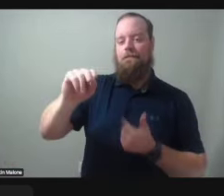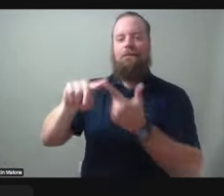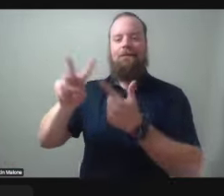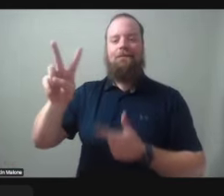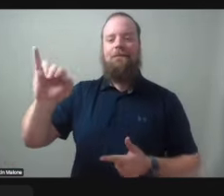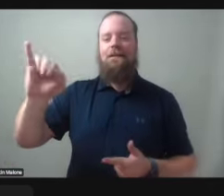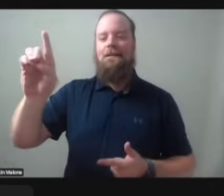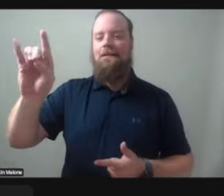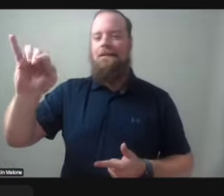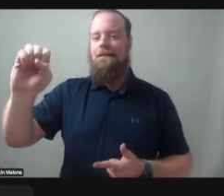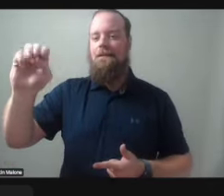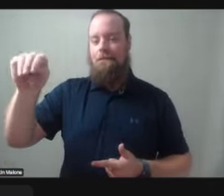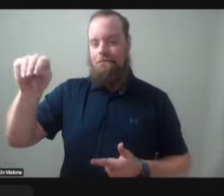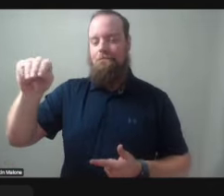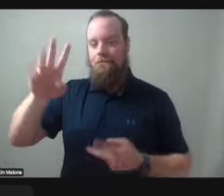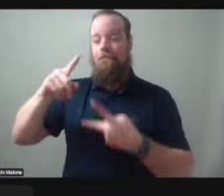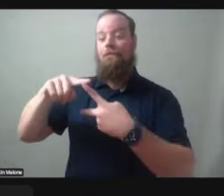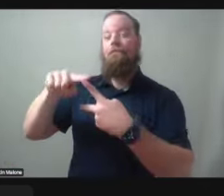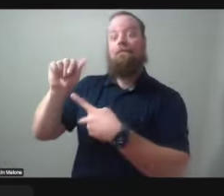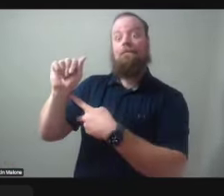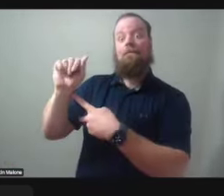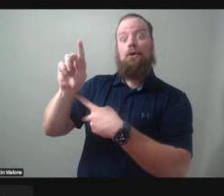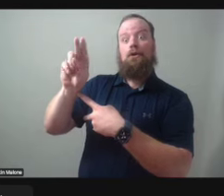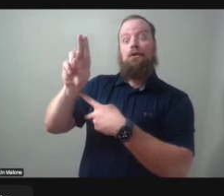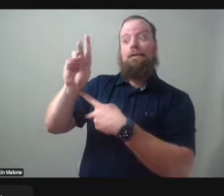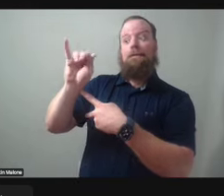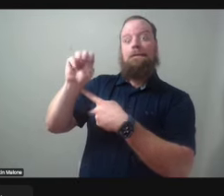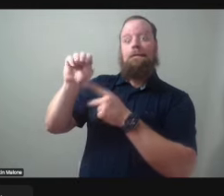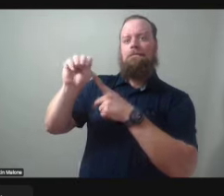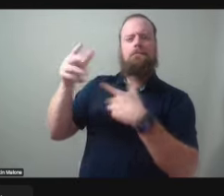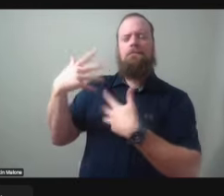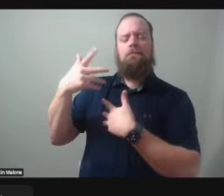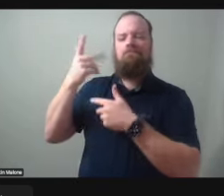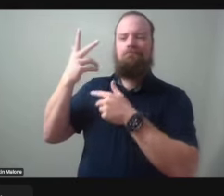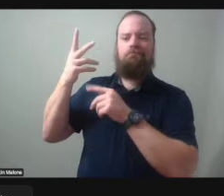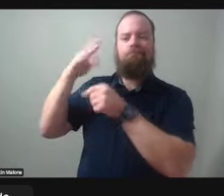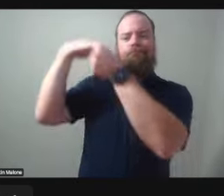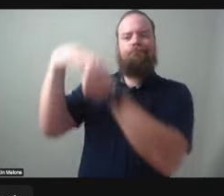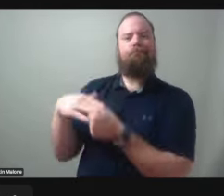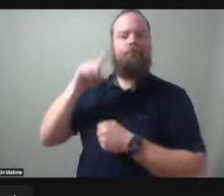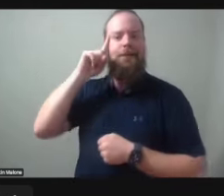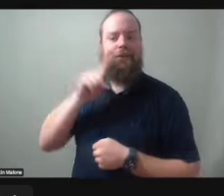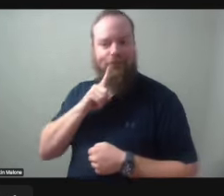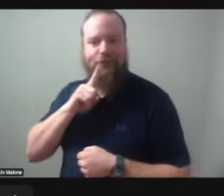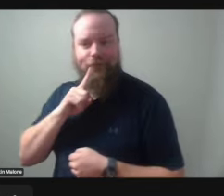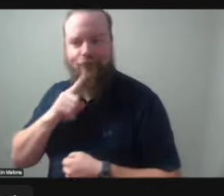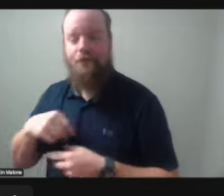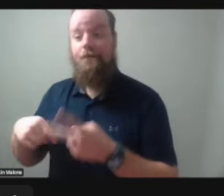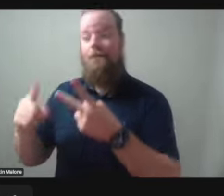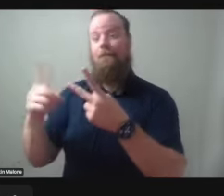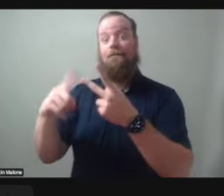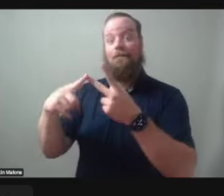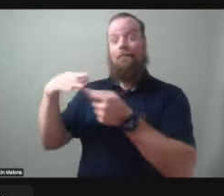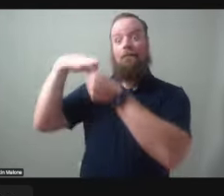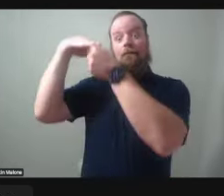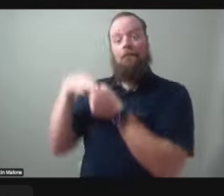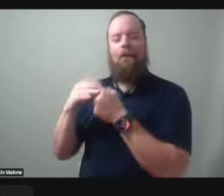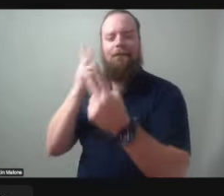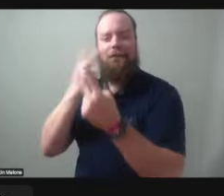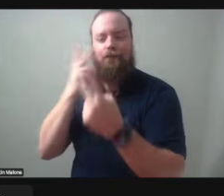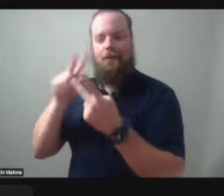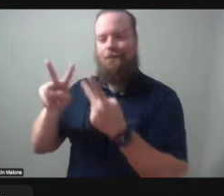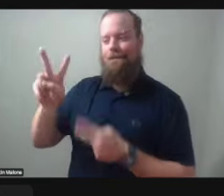there also is a subgroup, which is the deafblind group, who have their own language and their own culture and their own experiences. But what's important